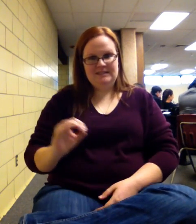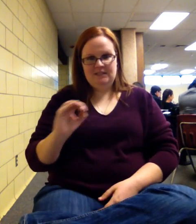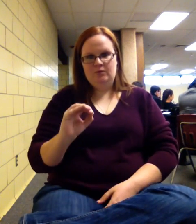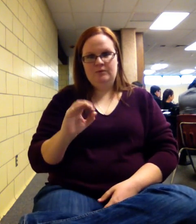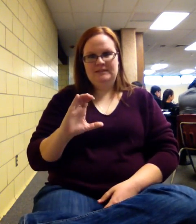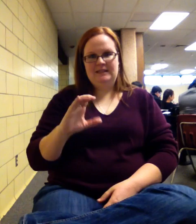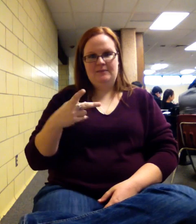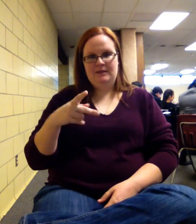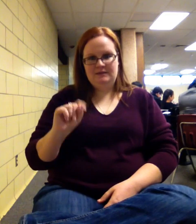CPT, my future value.